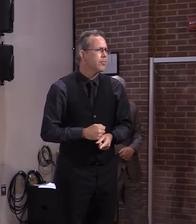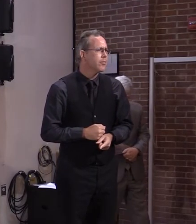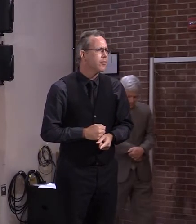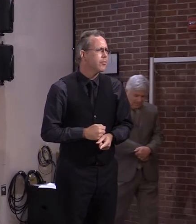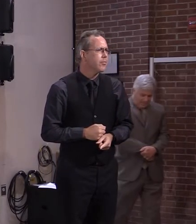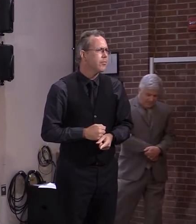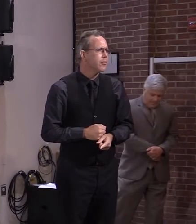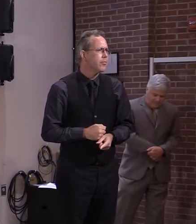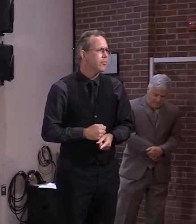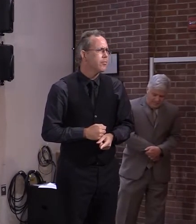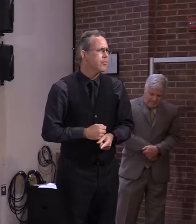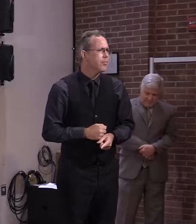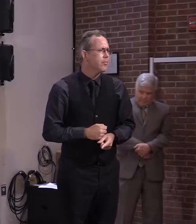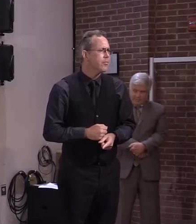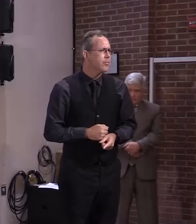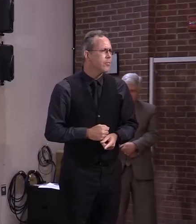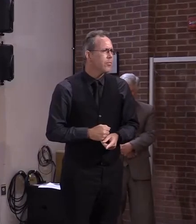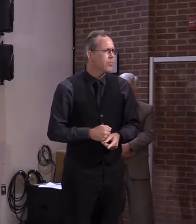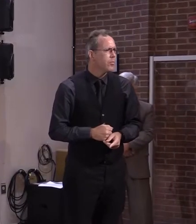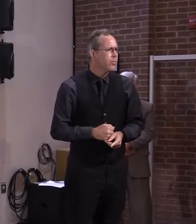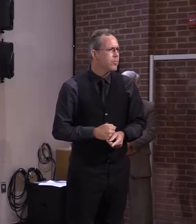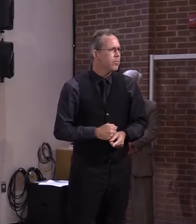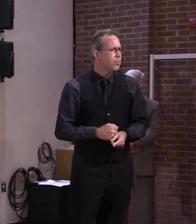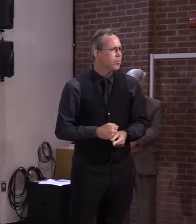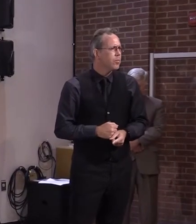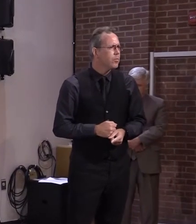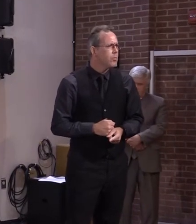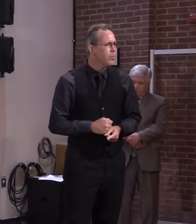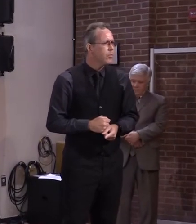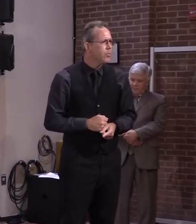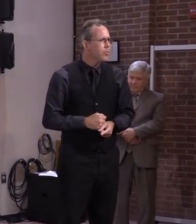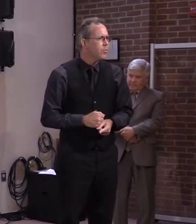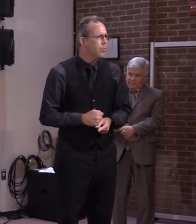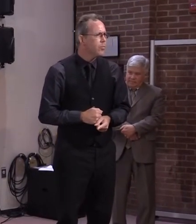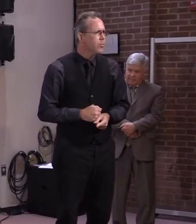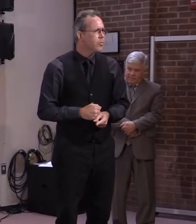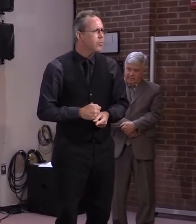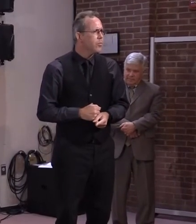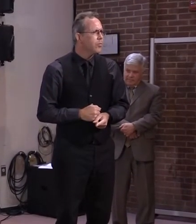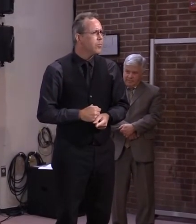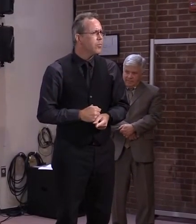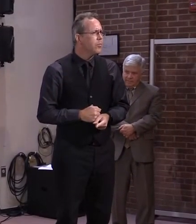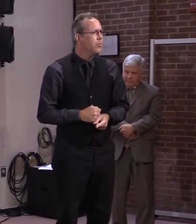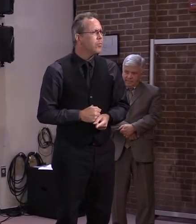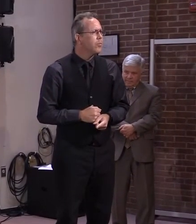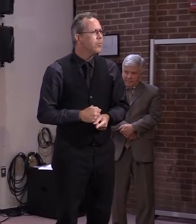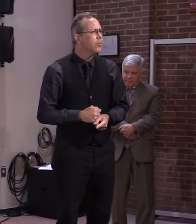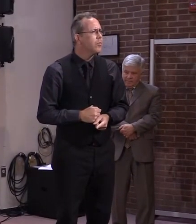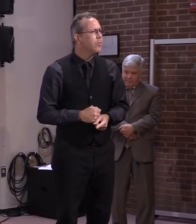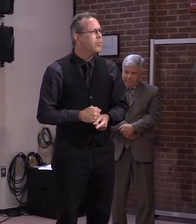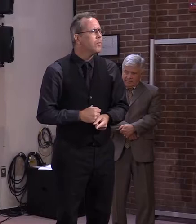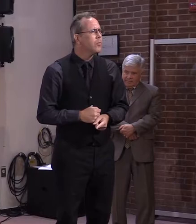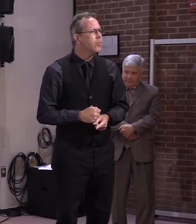And it's too soon to tell what will happen in Vermont, but what do you need to make a better